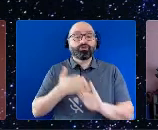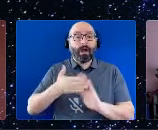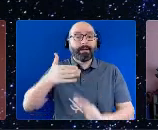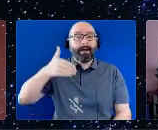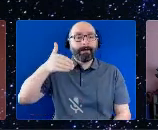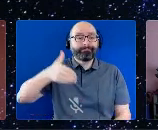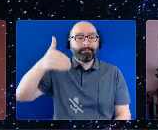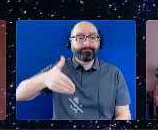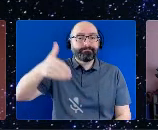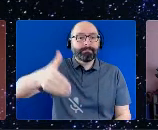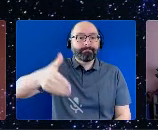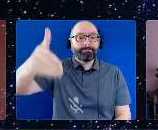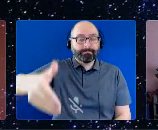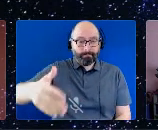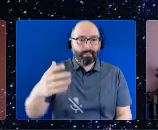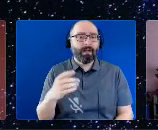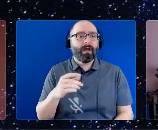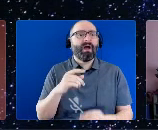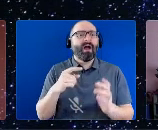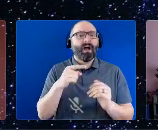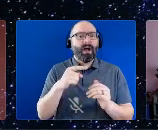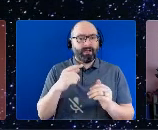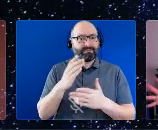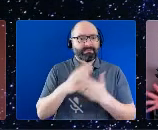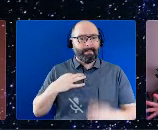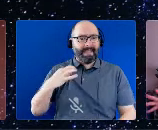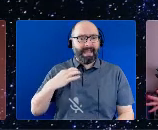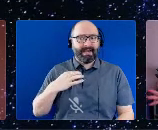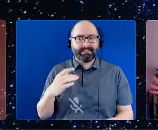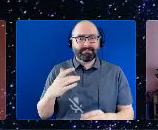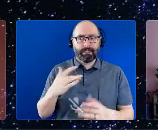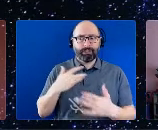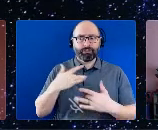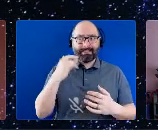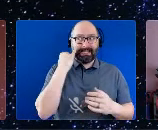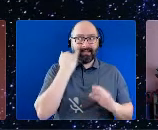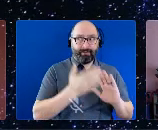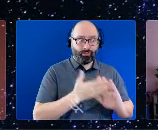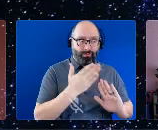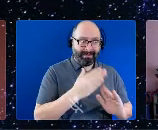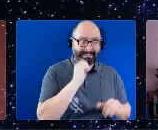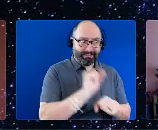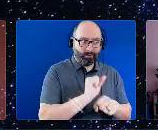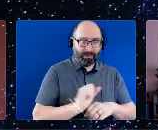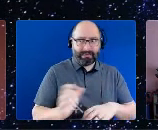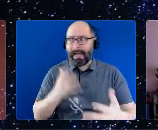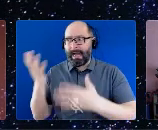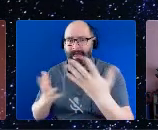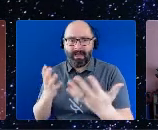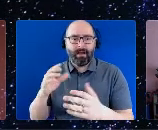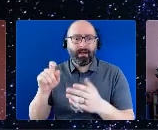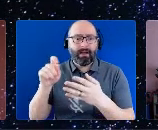be concerned that they would get like points taken off if they run their code and like doesn't work. And to me, it's way better if while you're writing the code,